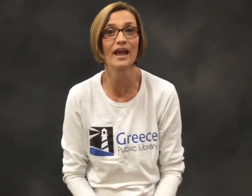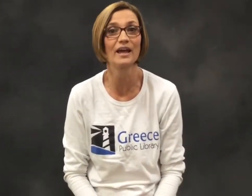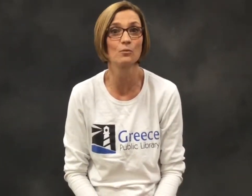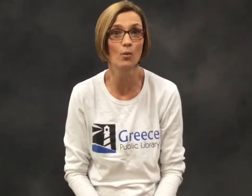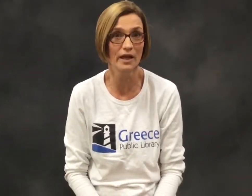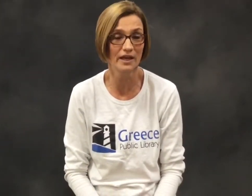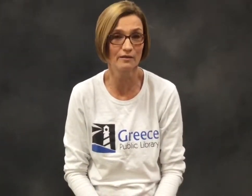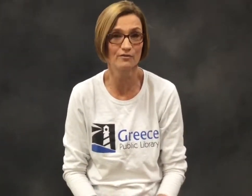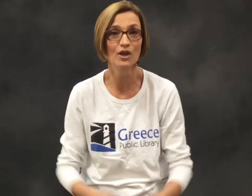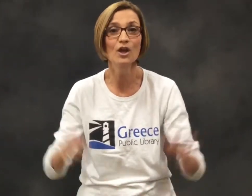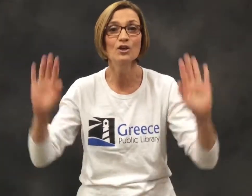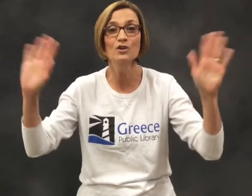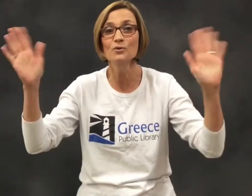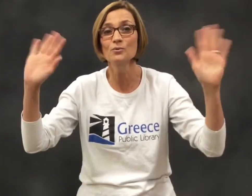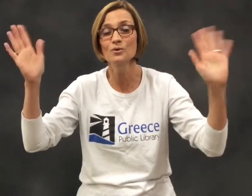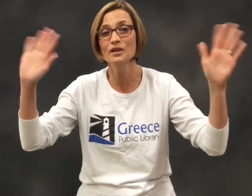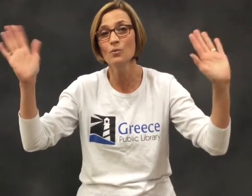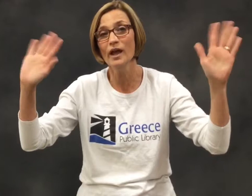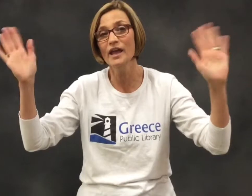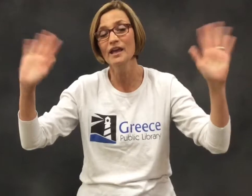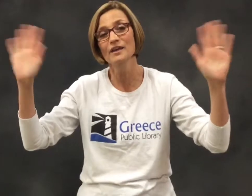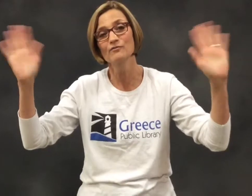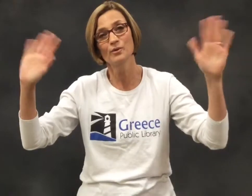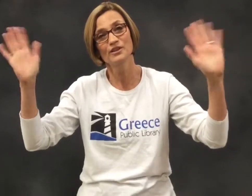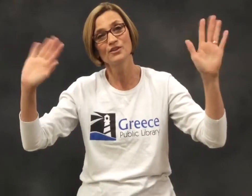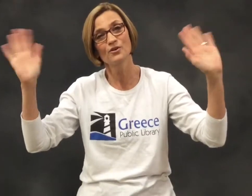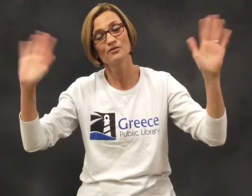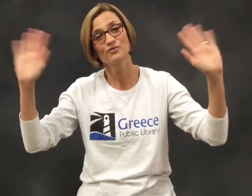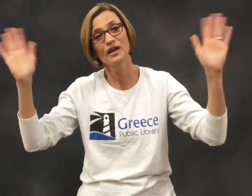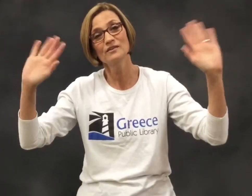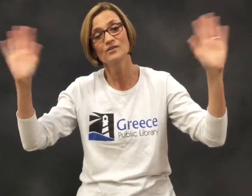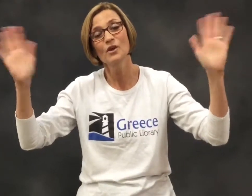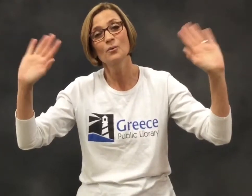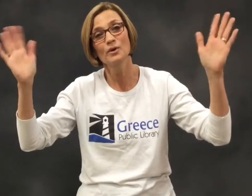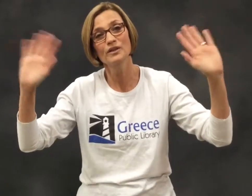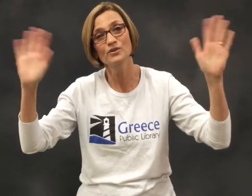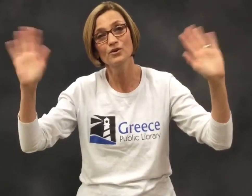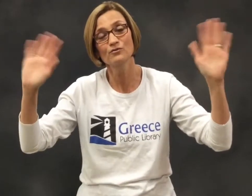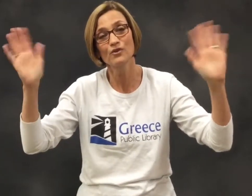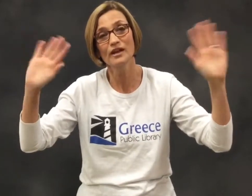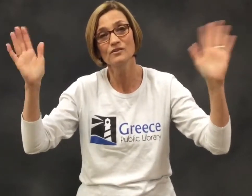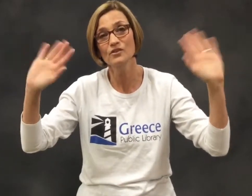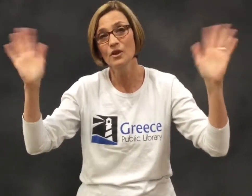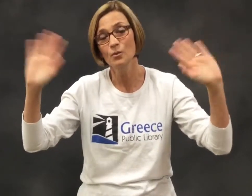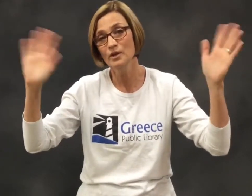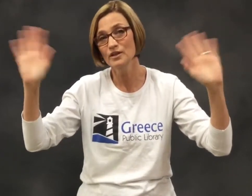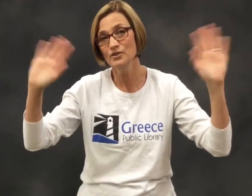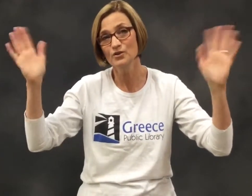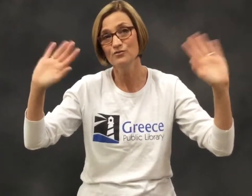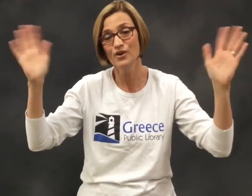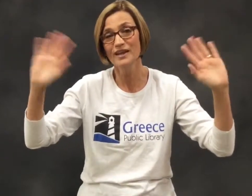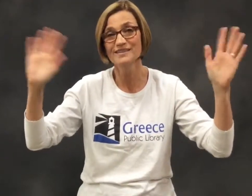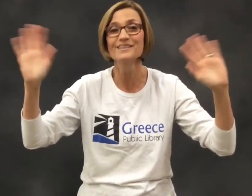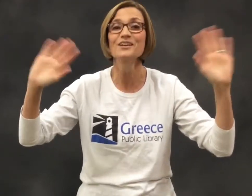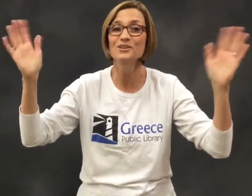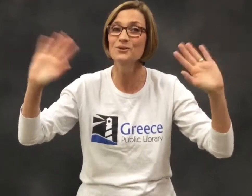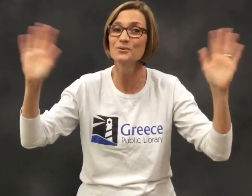And wave. You can wave with your friends, with your friends, with your friends. You